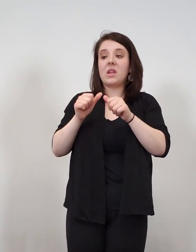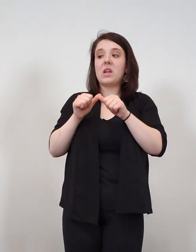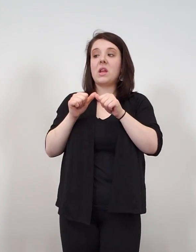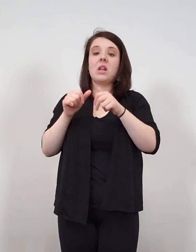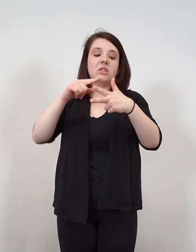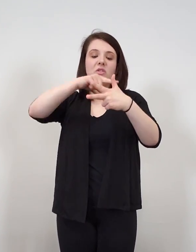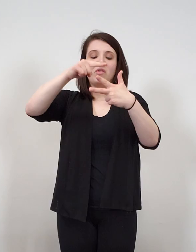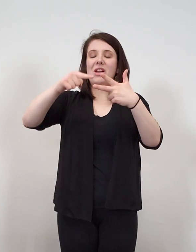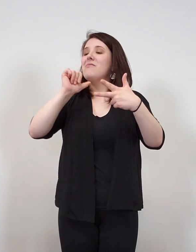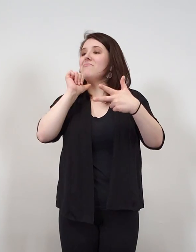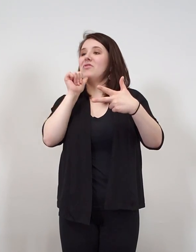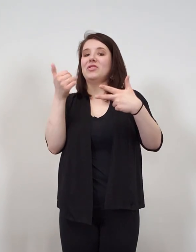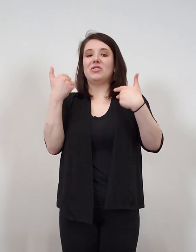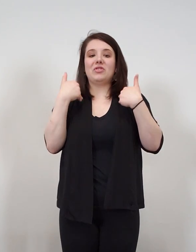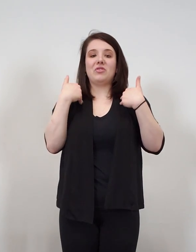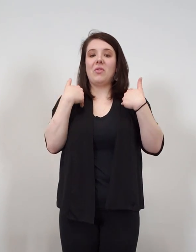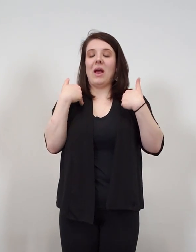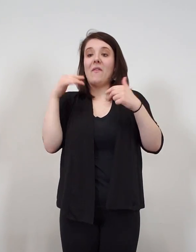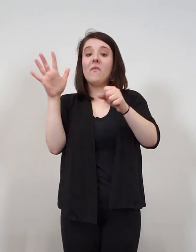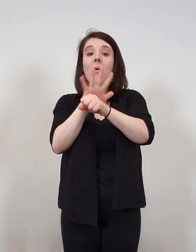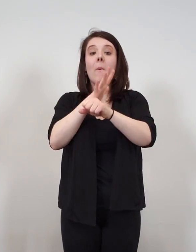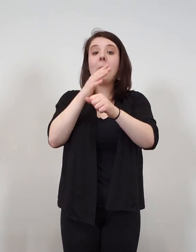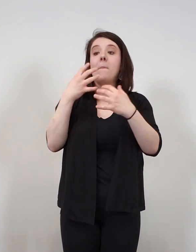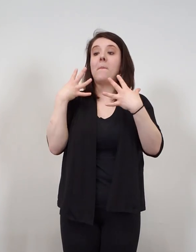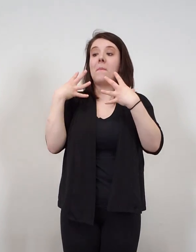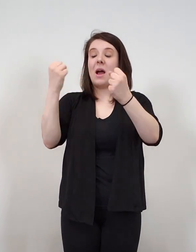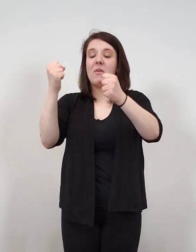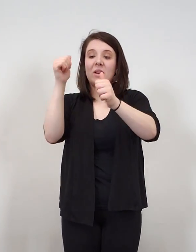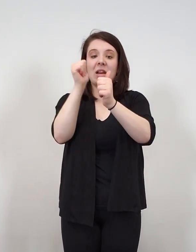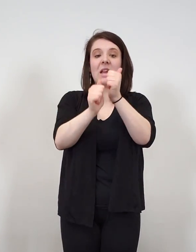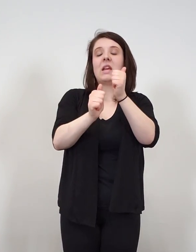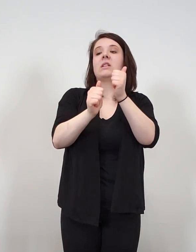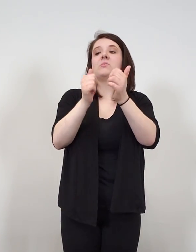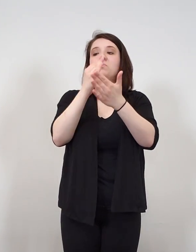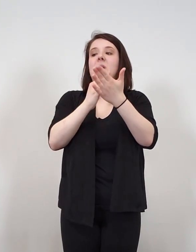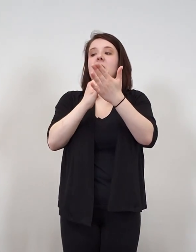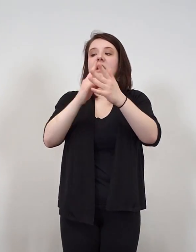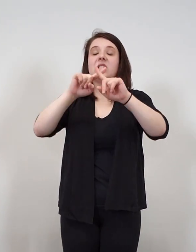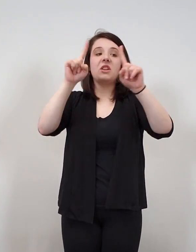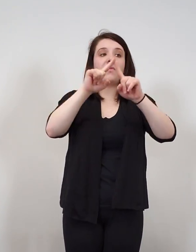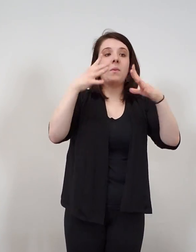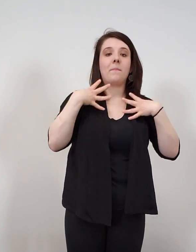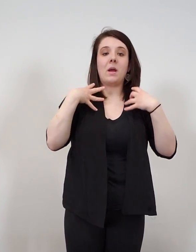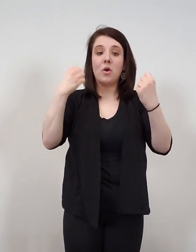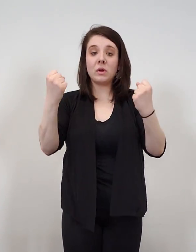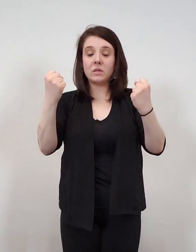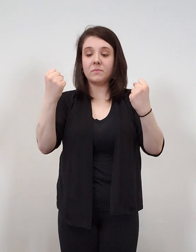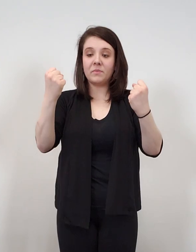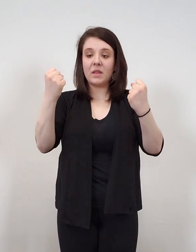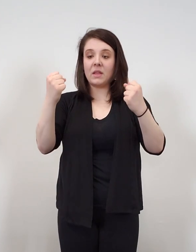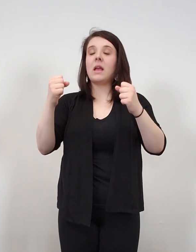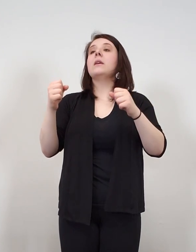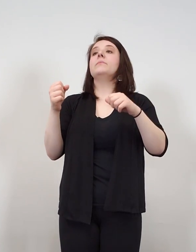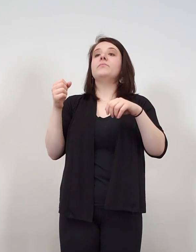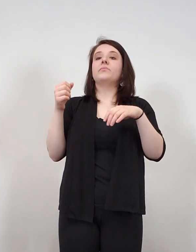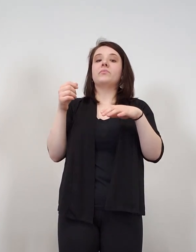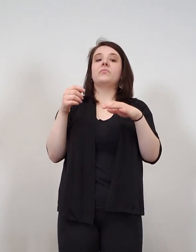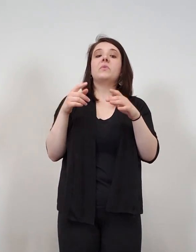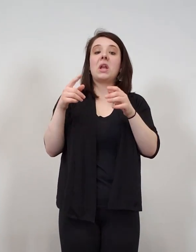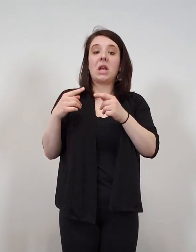and balances. Each branch can exercise checks or controls over the other branches.